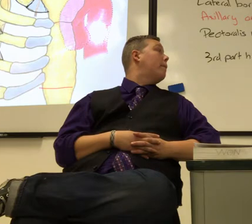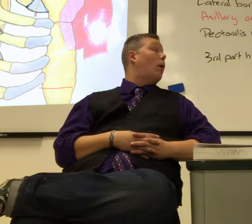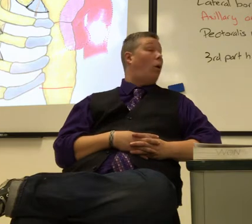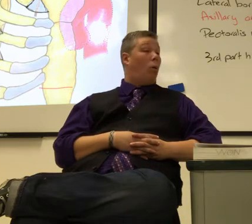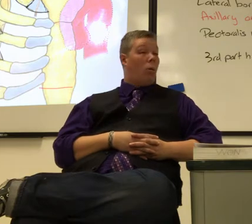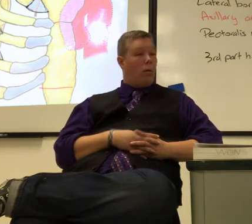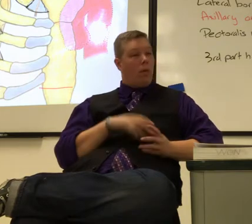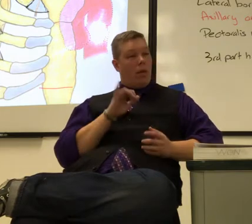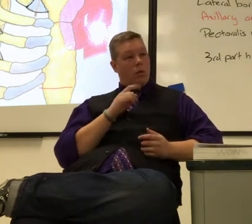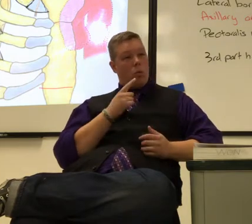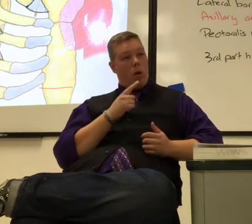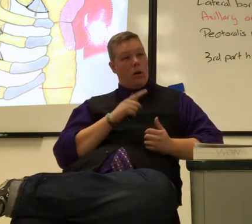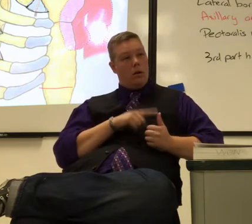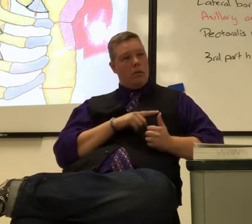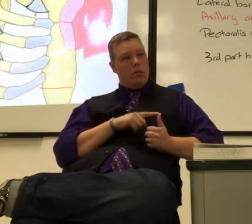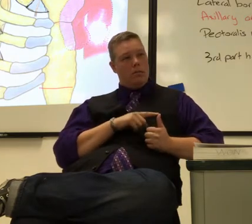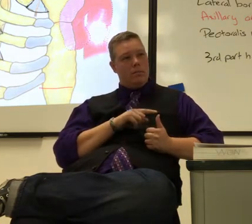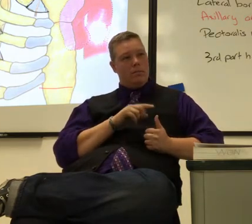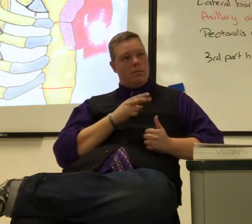circumflex,